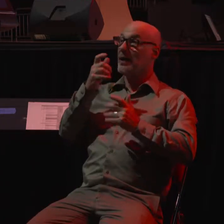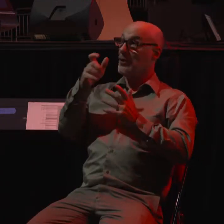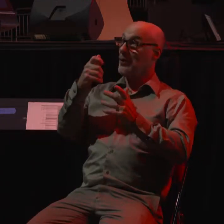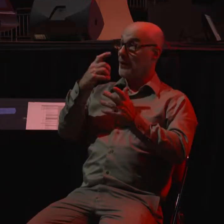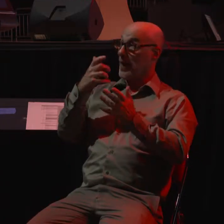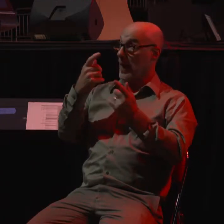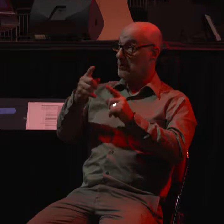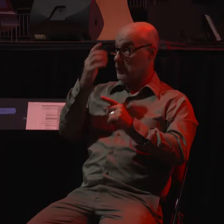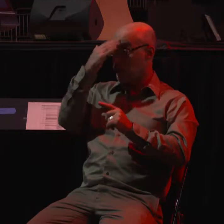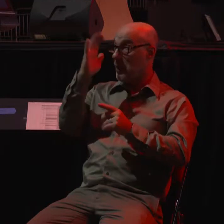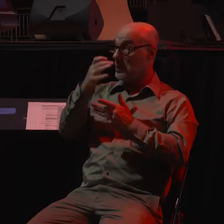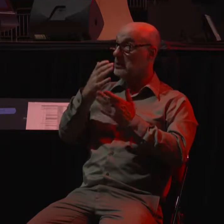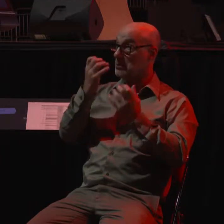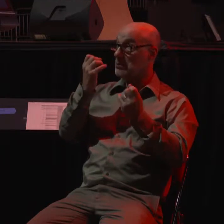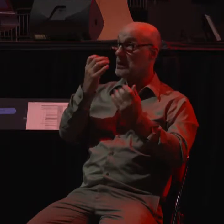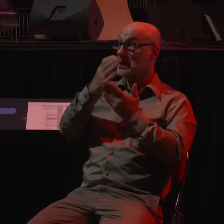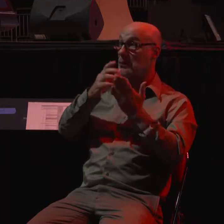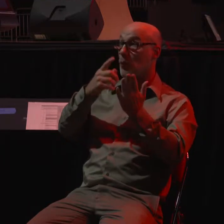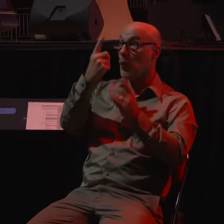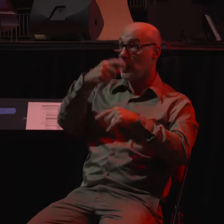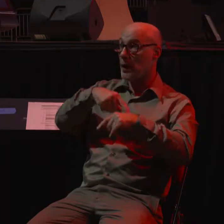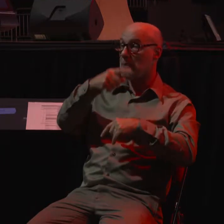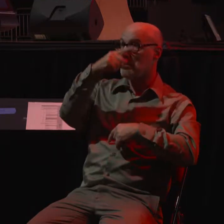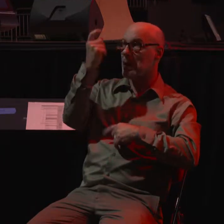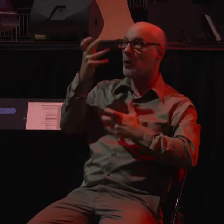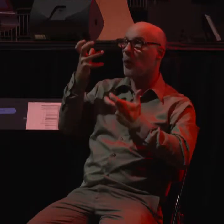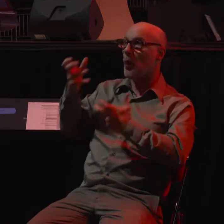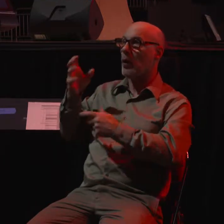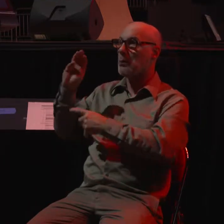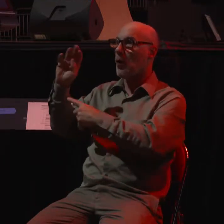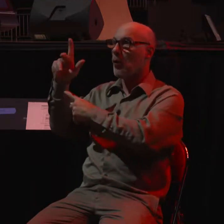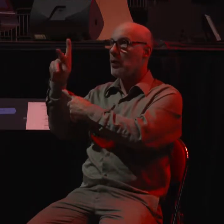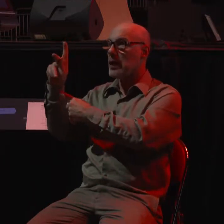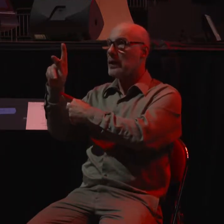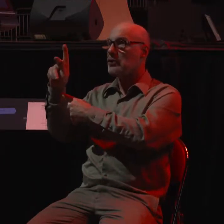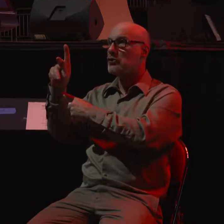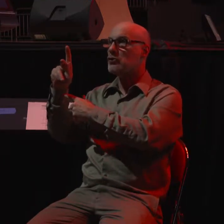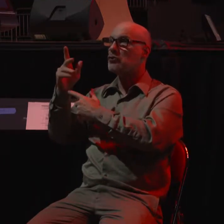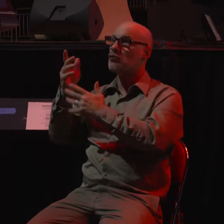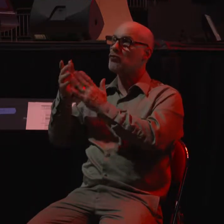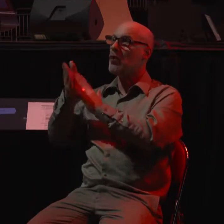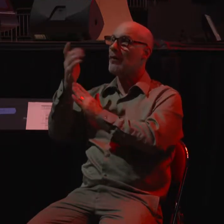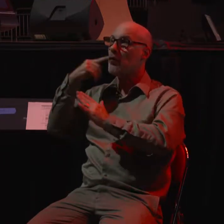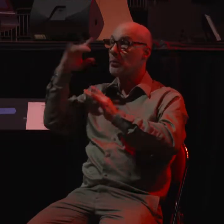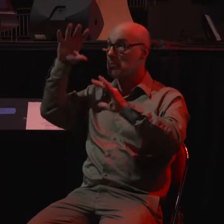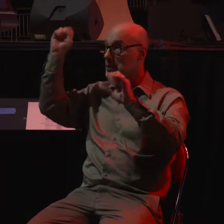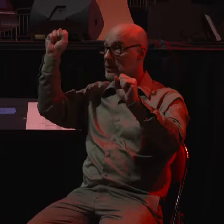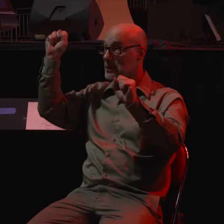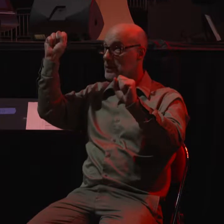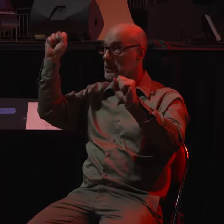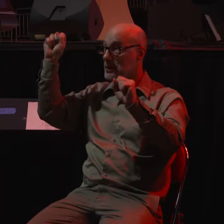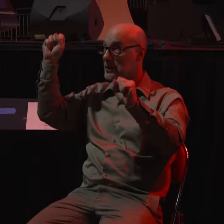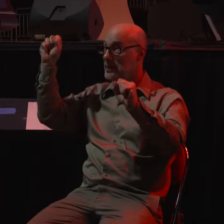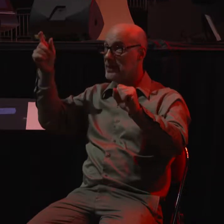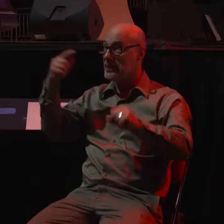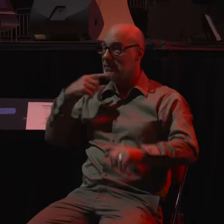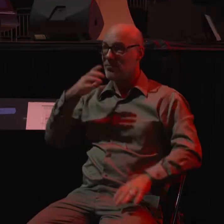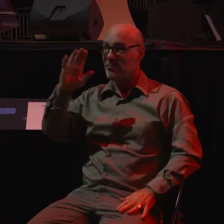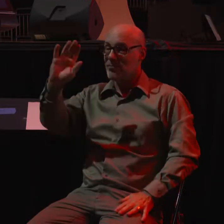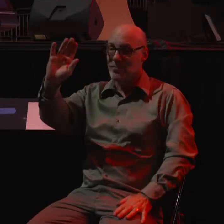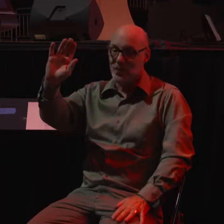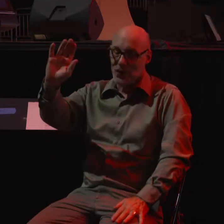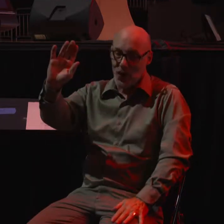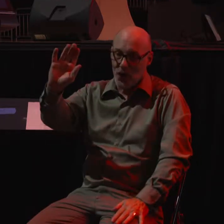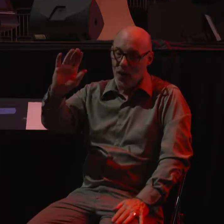president, you know, and he responded to that by saying that all he ever endeavored to do was to